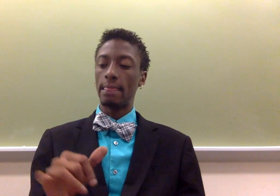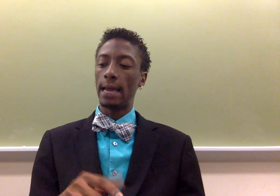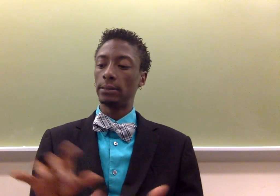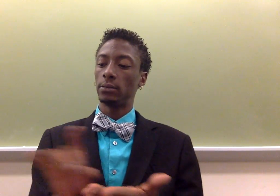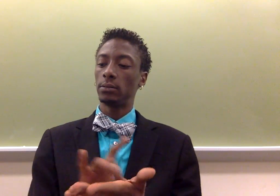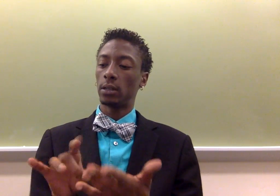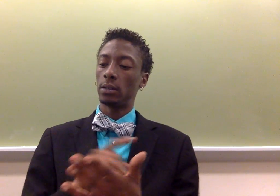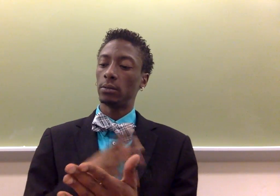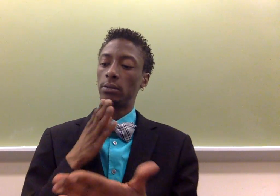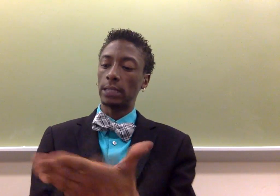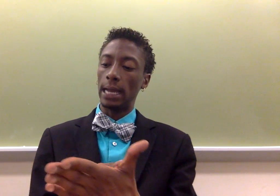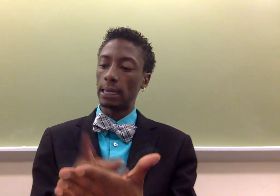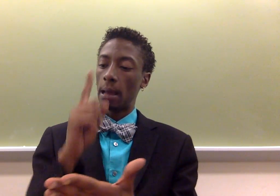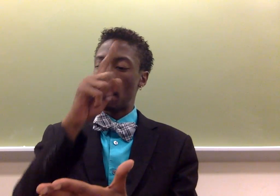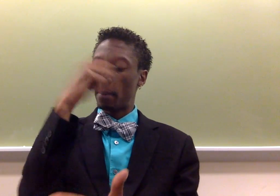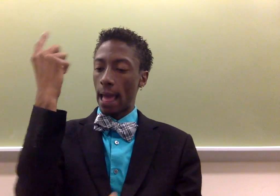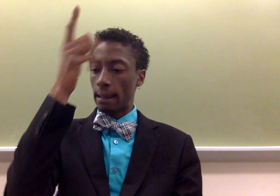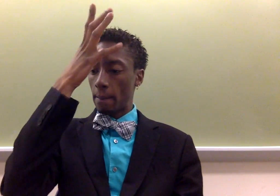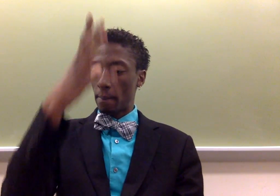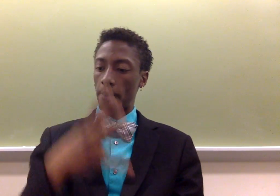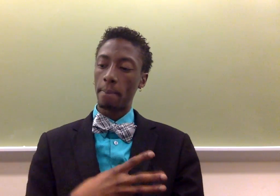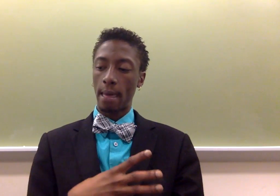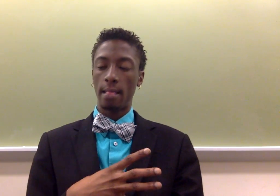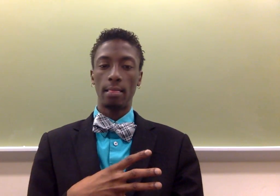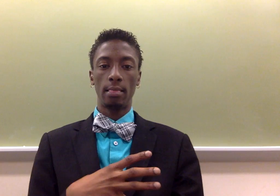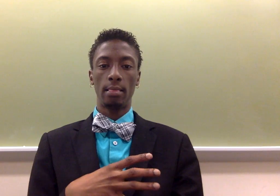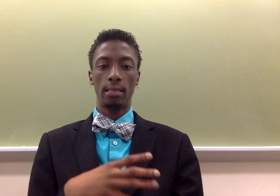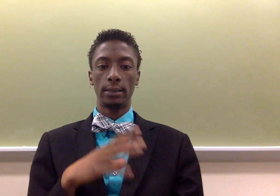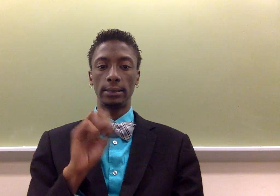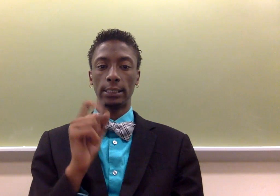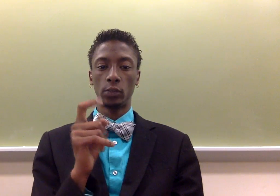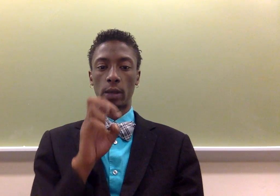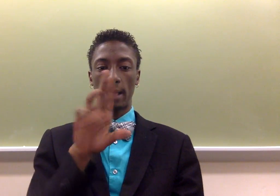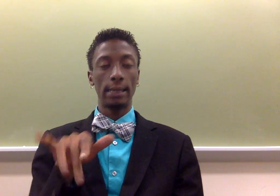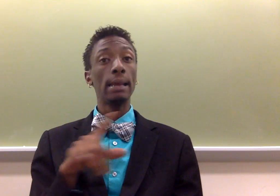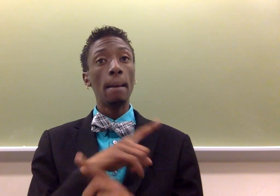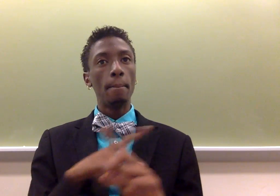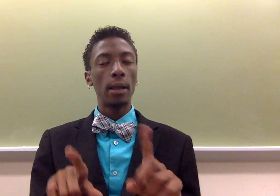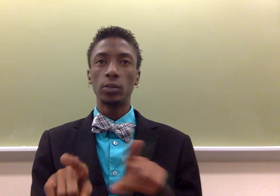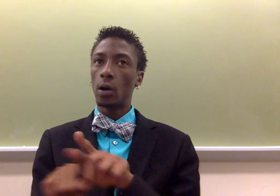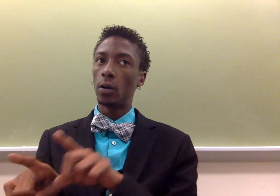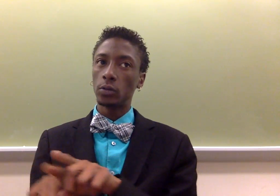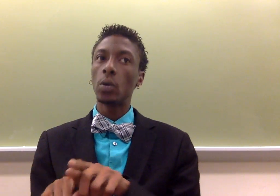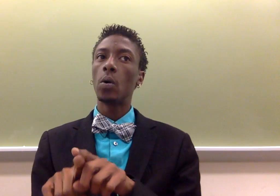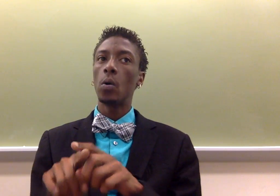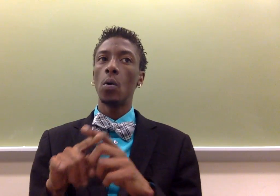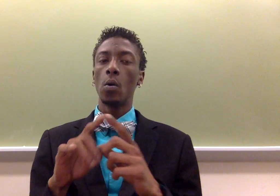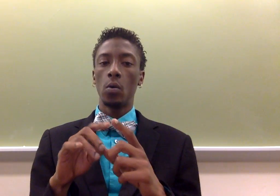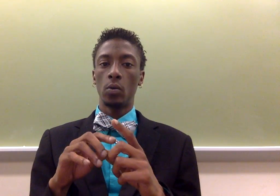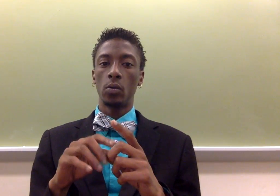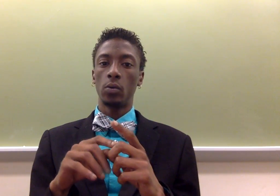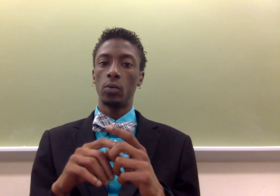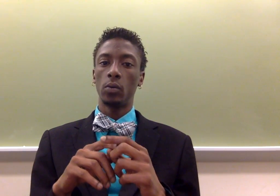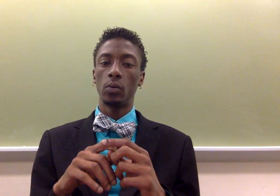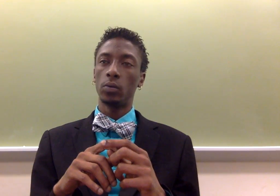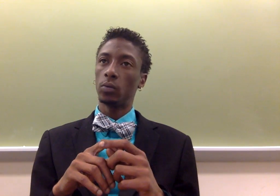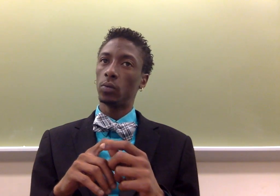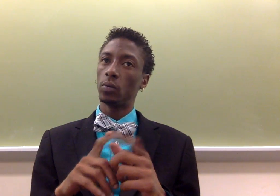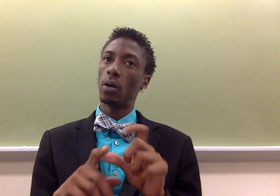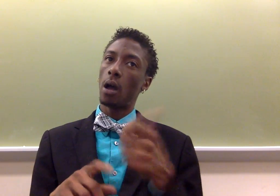it was also the cover for many other things that other people were subject to, including black women who were also lynched. So